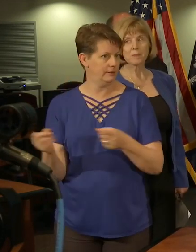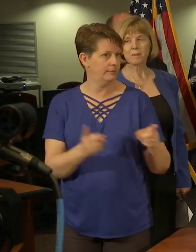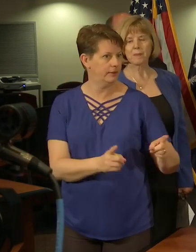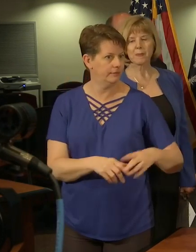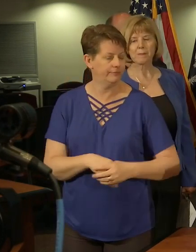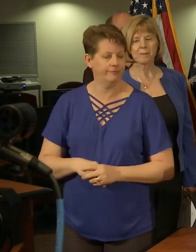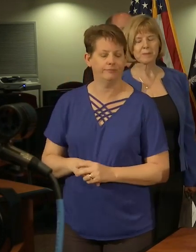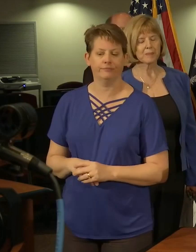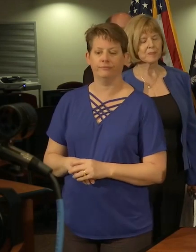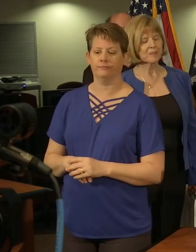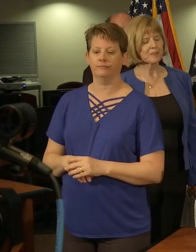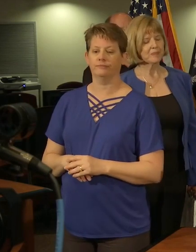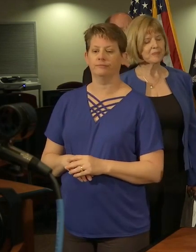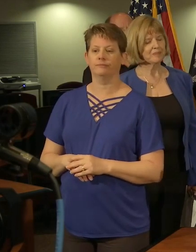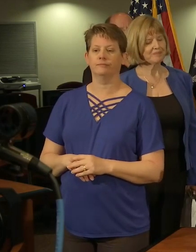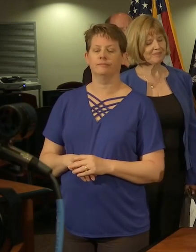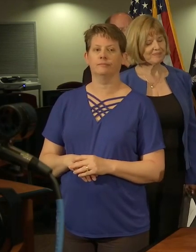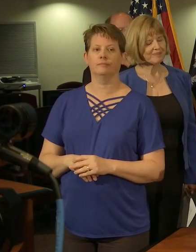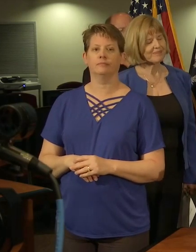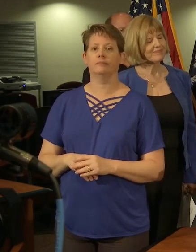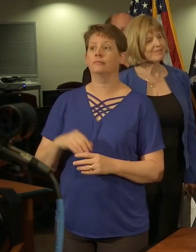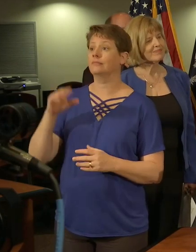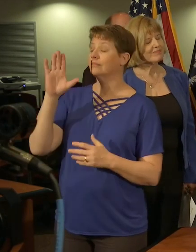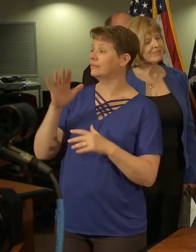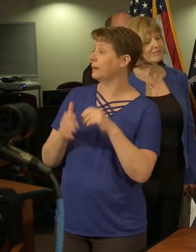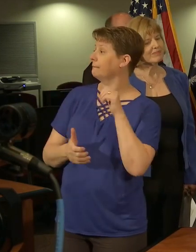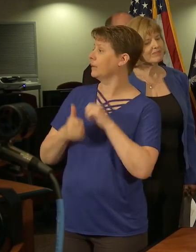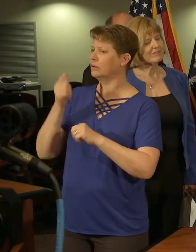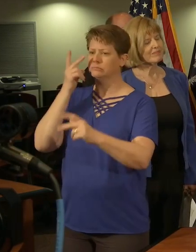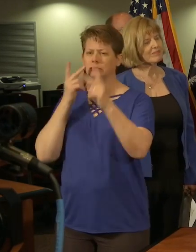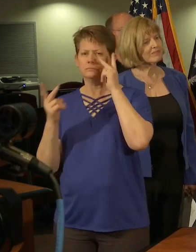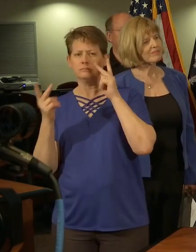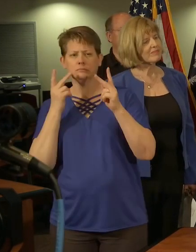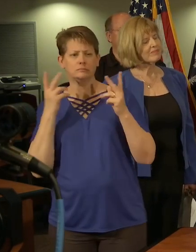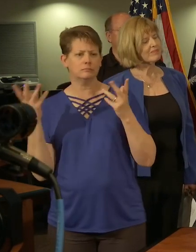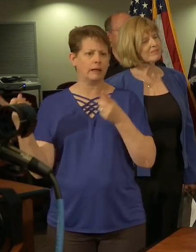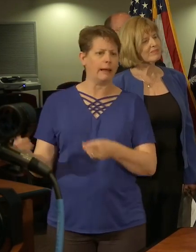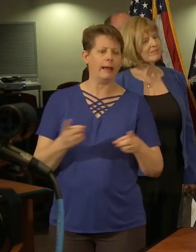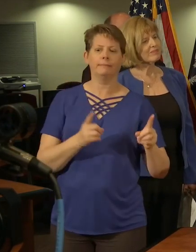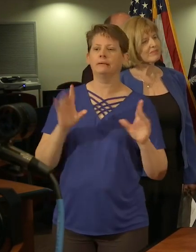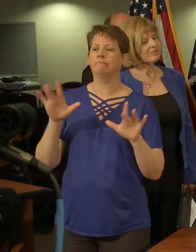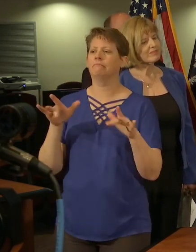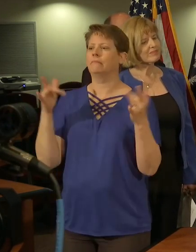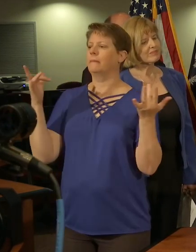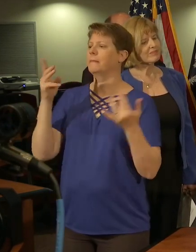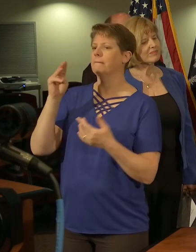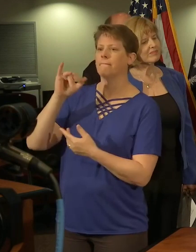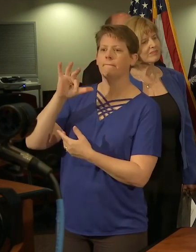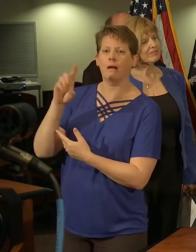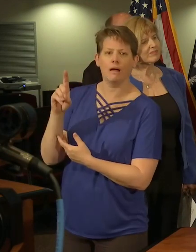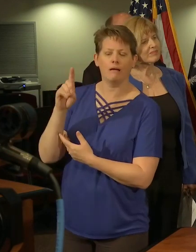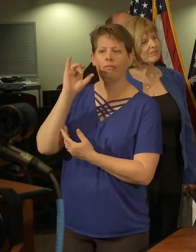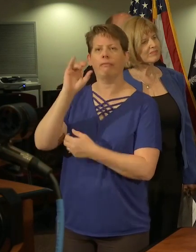Recognize that the majority of illnesses seen are relatively mild, the type of illness for which